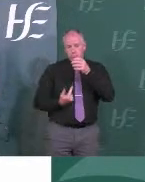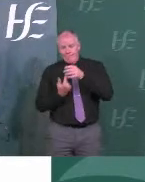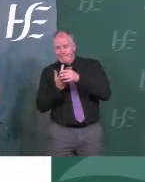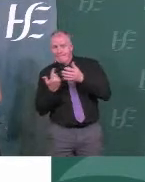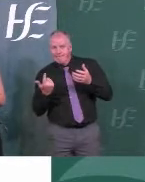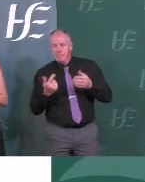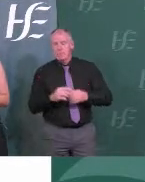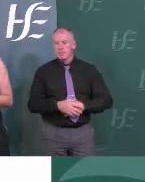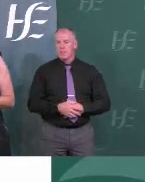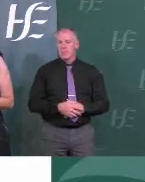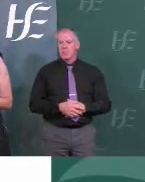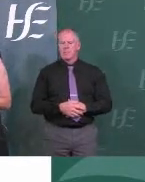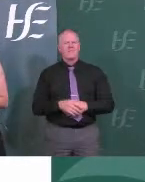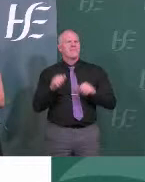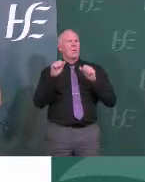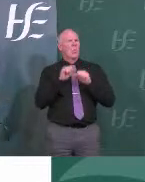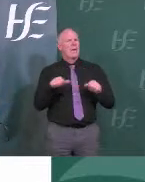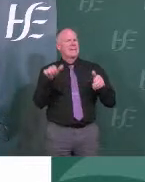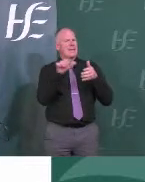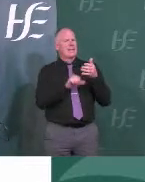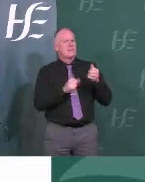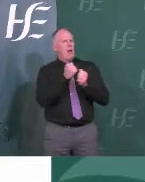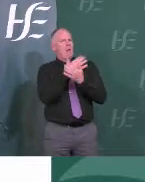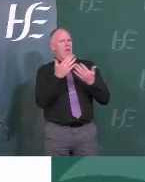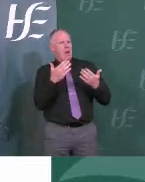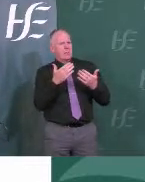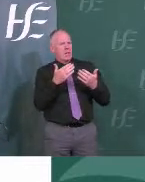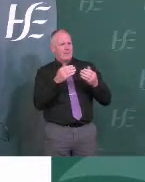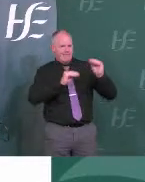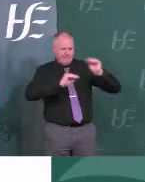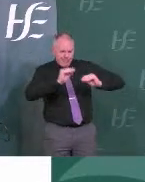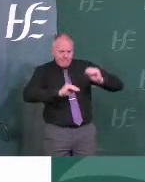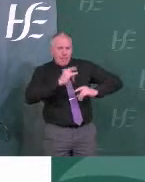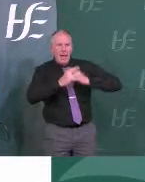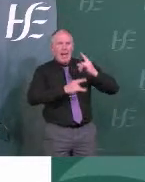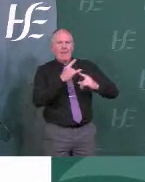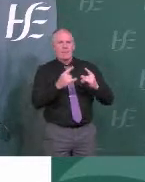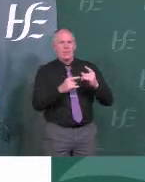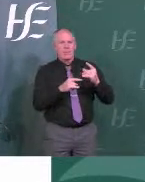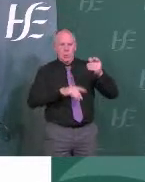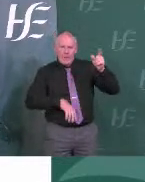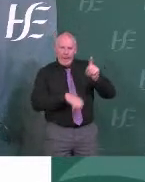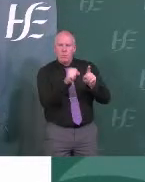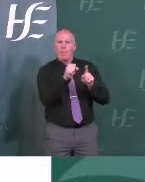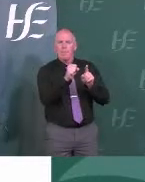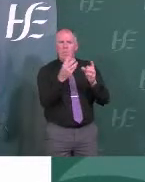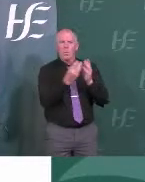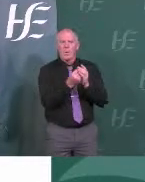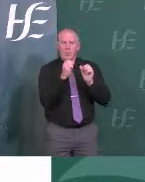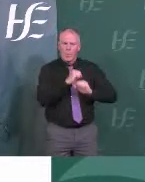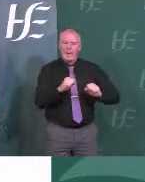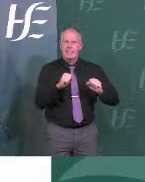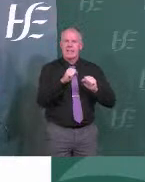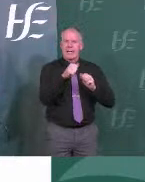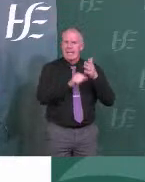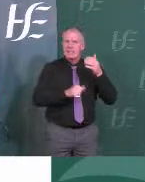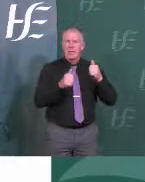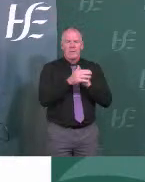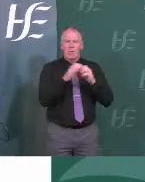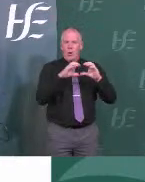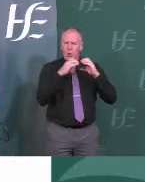When we look at what we're doing around waiting lists, there's a lot of interventions underway to reduce waiting lists across acute and community services. Important to note